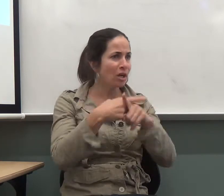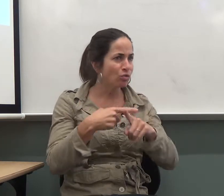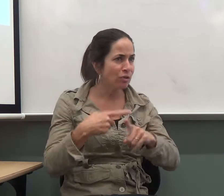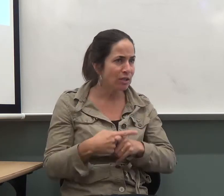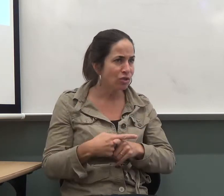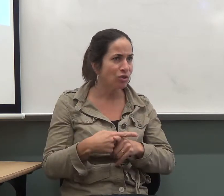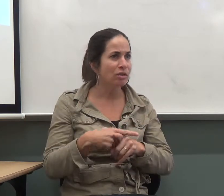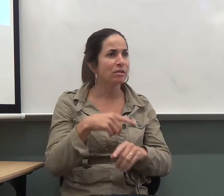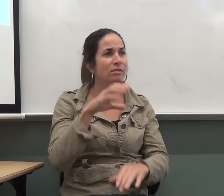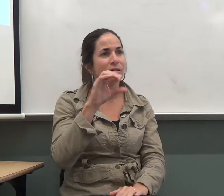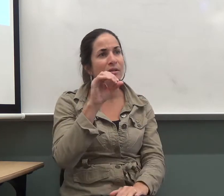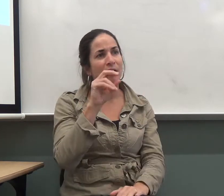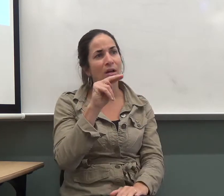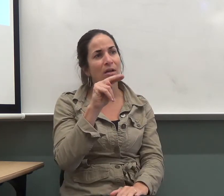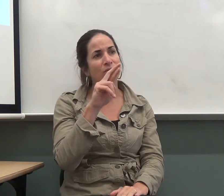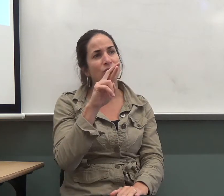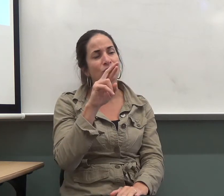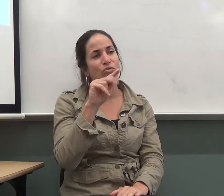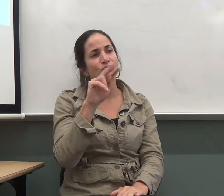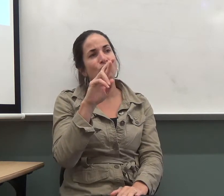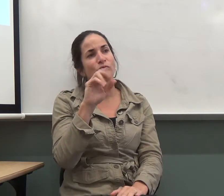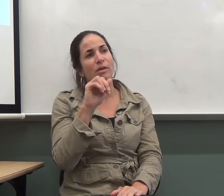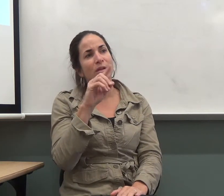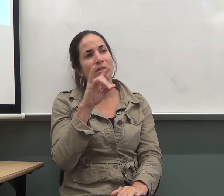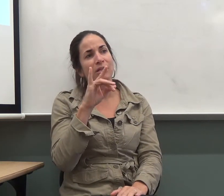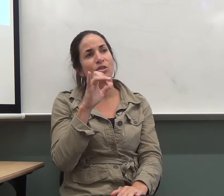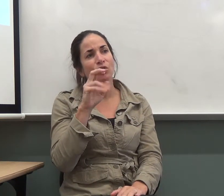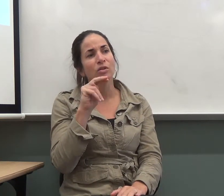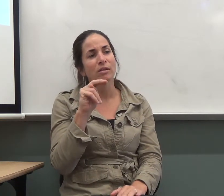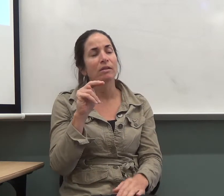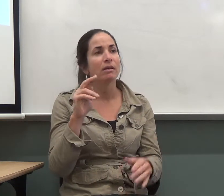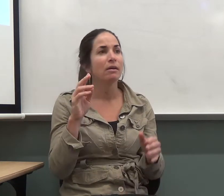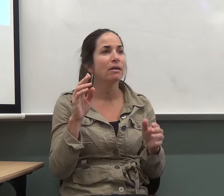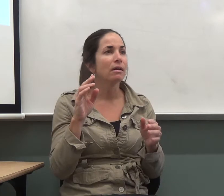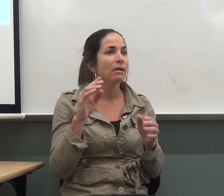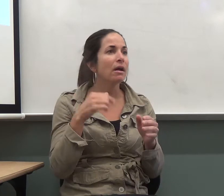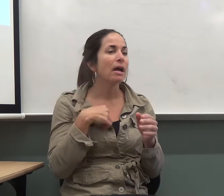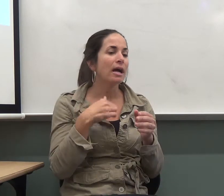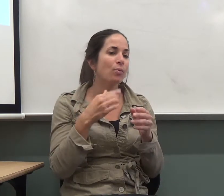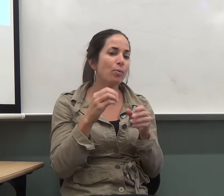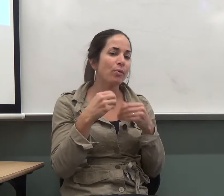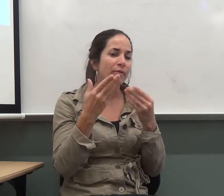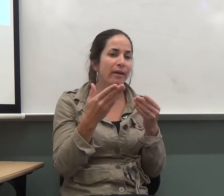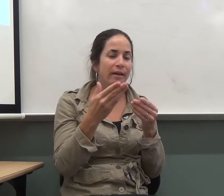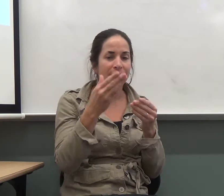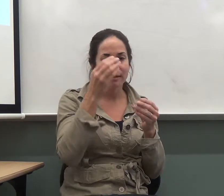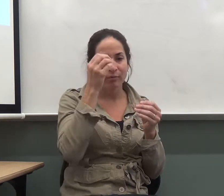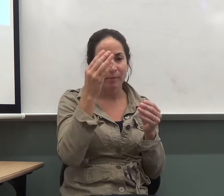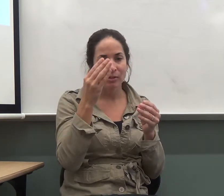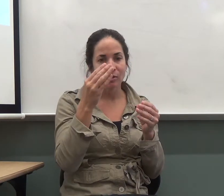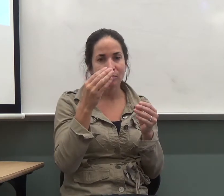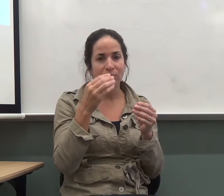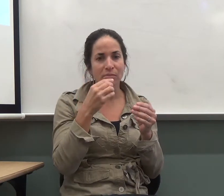Okay? Let's say I were to offer the following information. A group of students